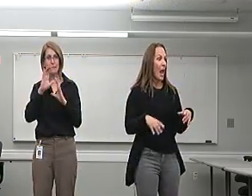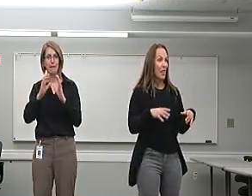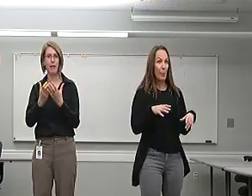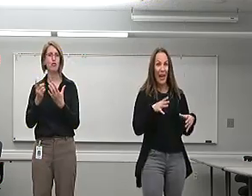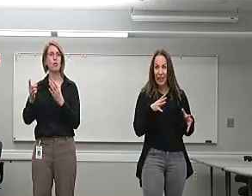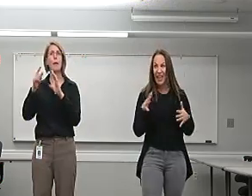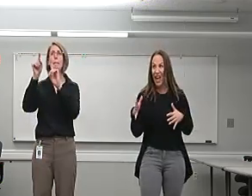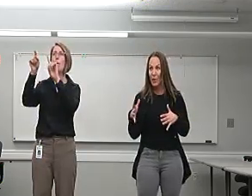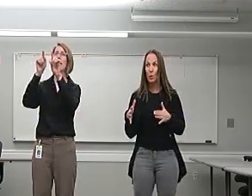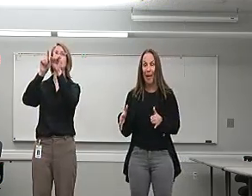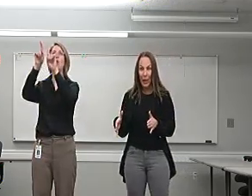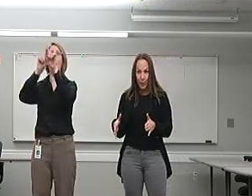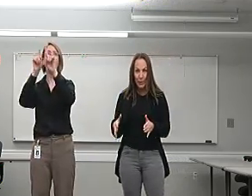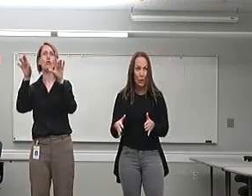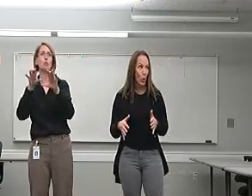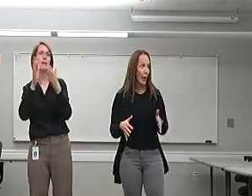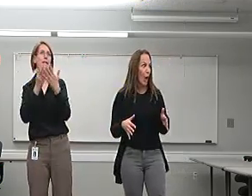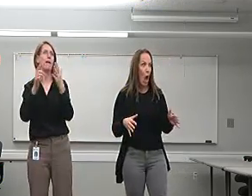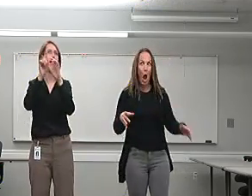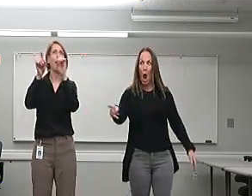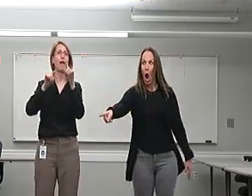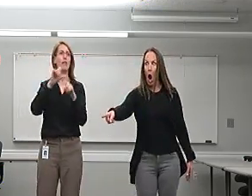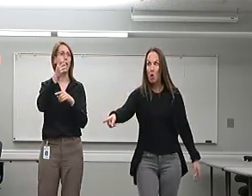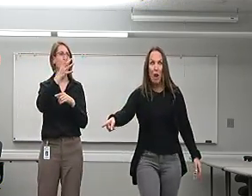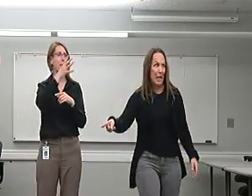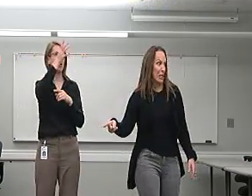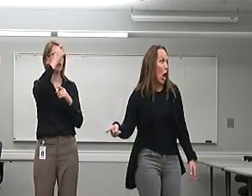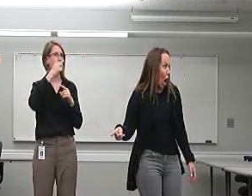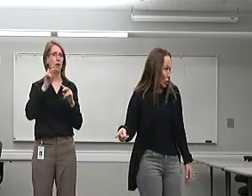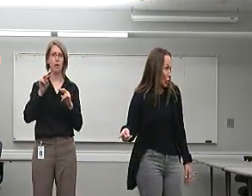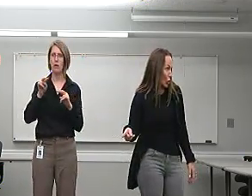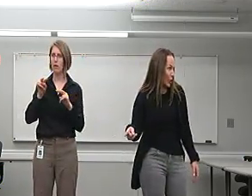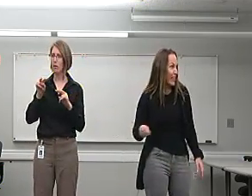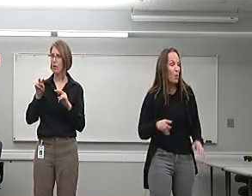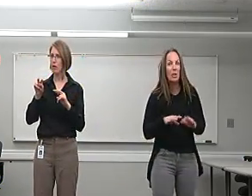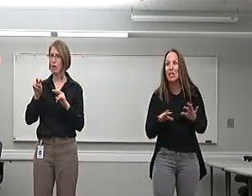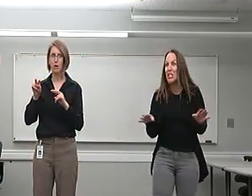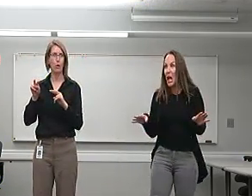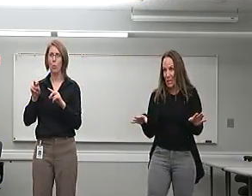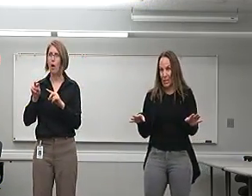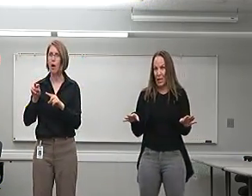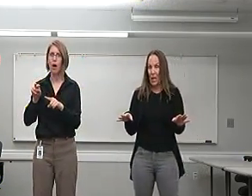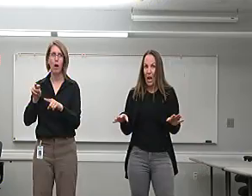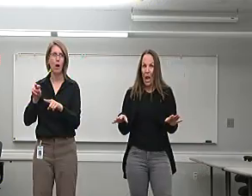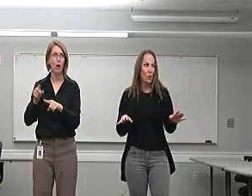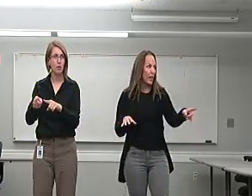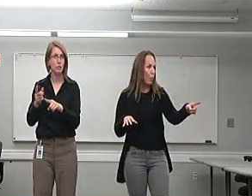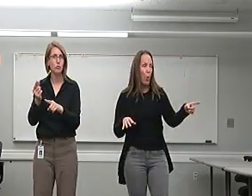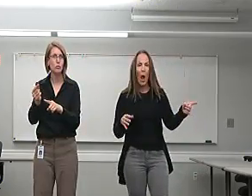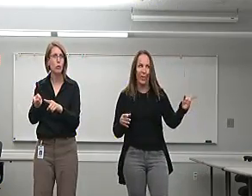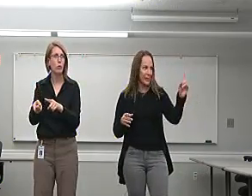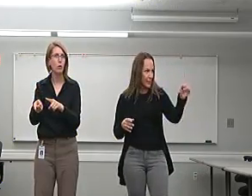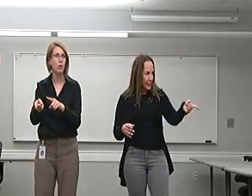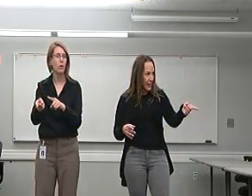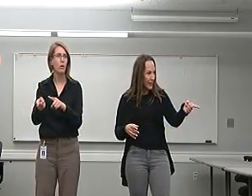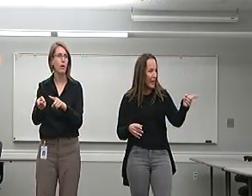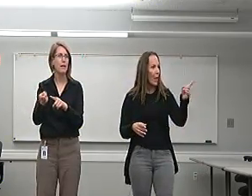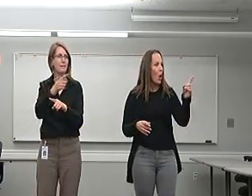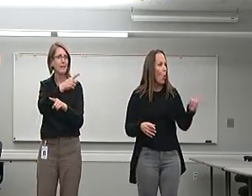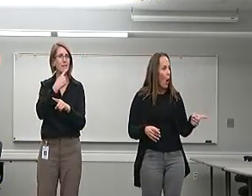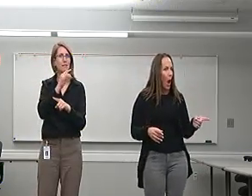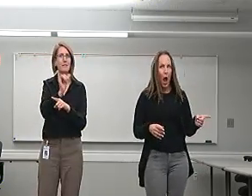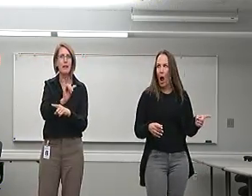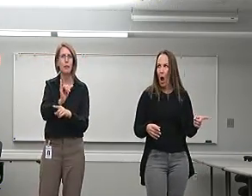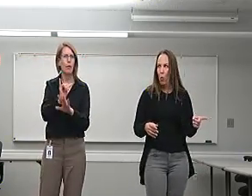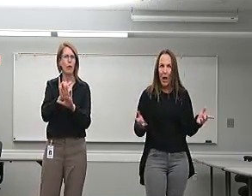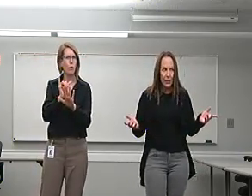other parents are going, oh my gosh. Like they were stunned. And they're like, what? They said the same thing. Why does